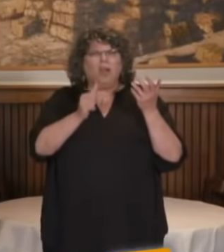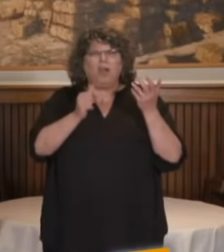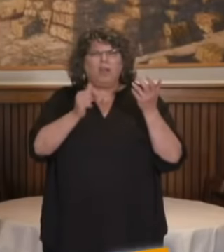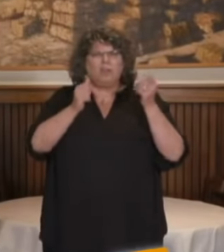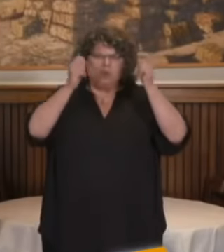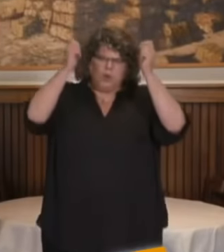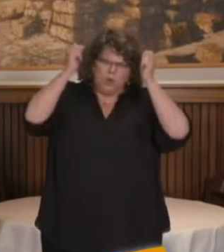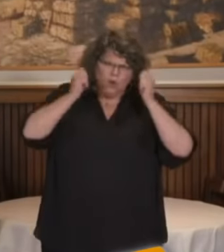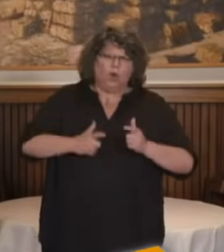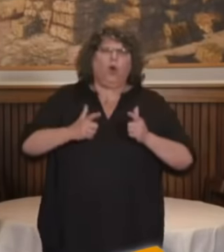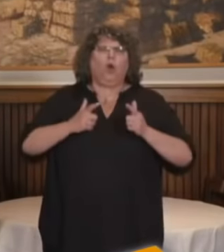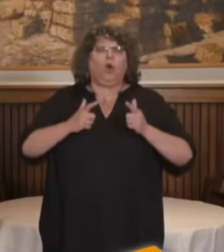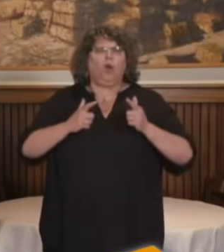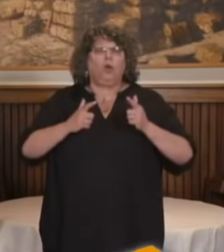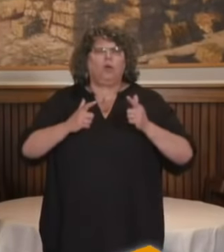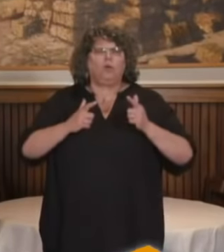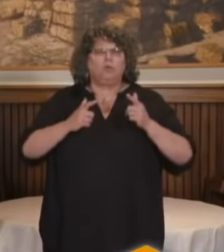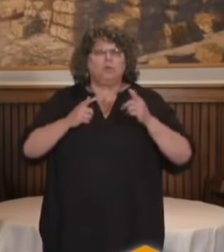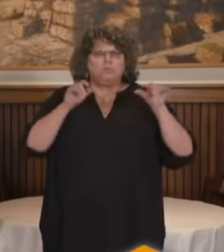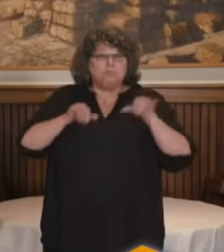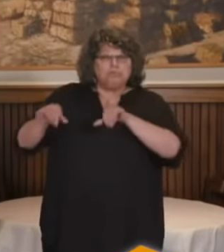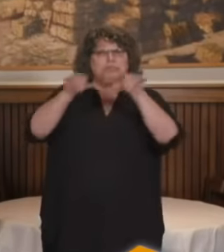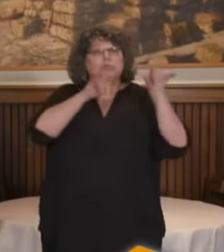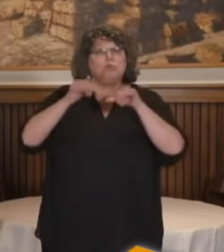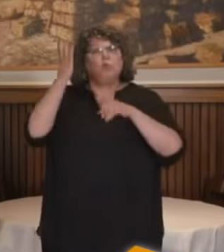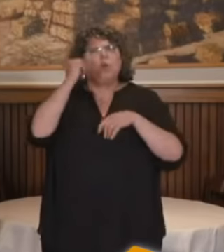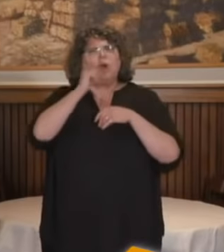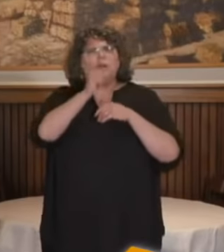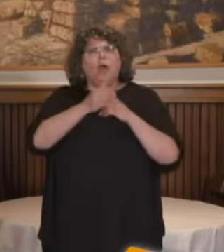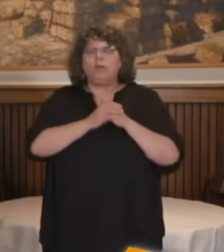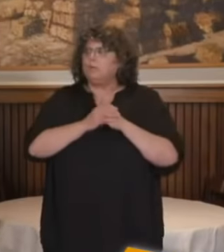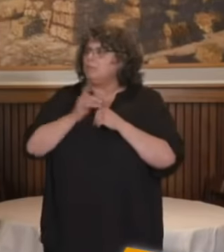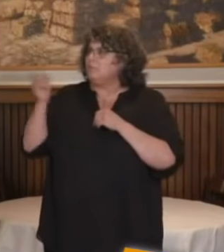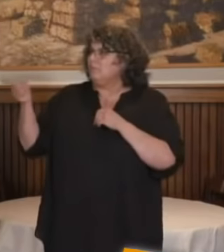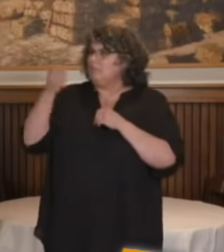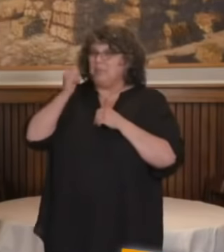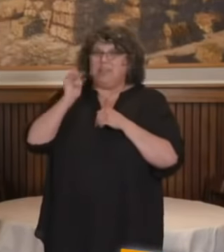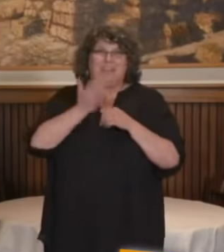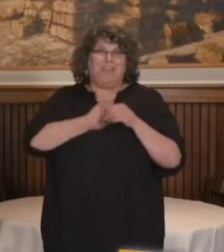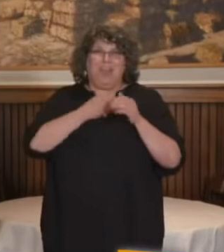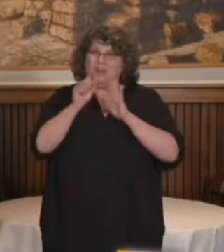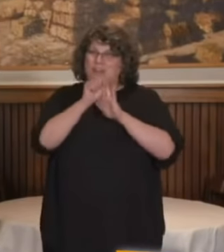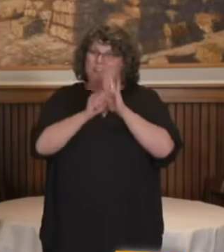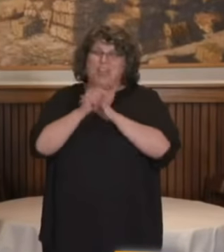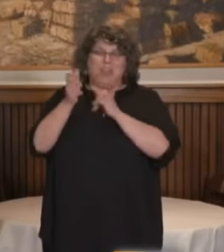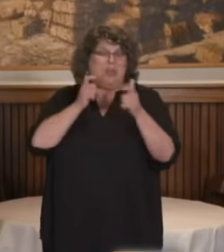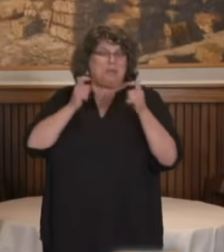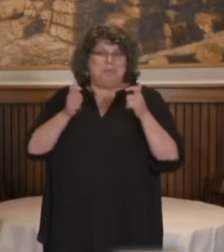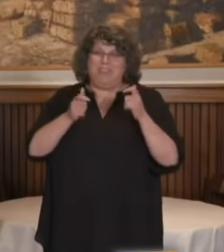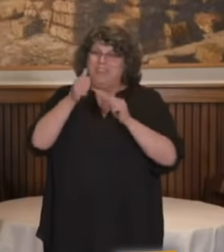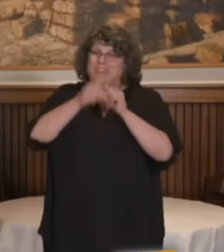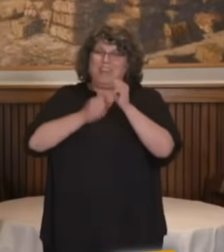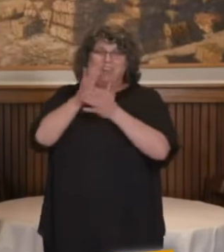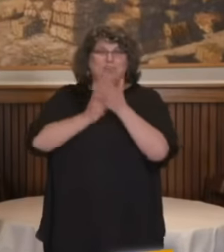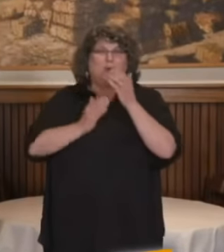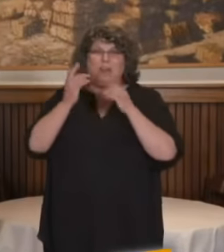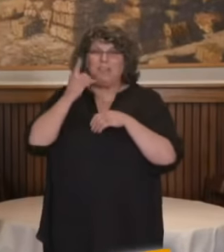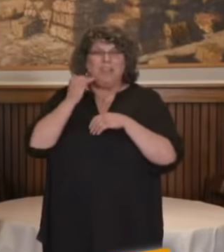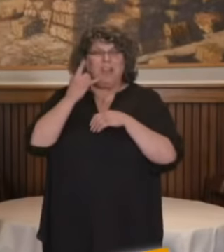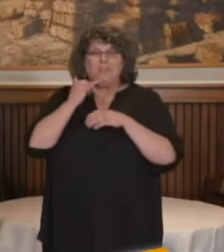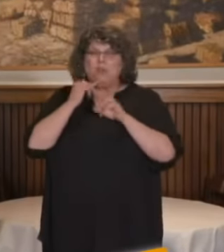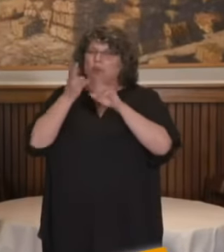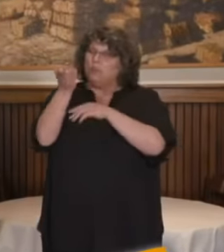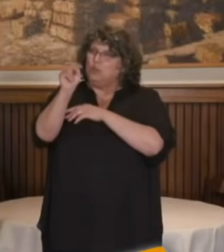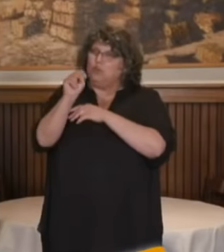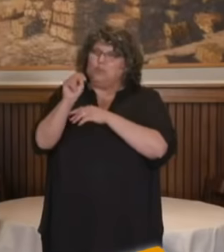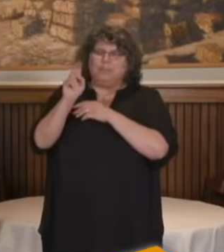forward with these new restrictions at a statewide level and maybe make exemptions because for we're counties many parts, and every single part of the state of California is unique